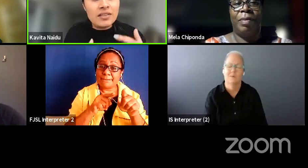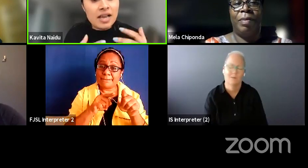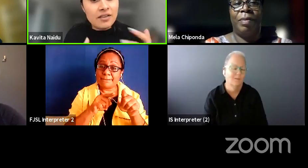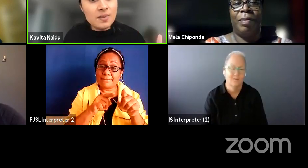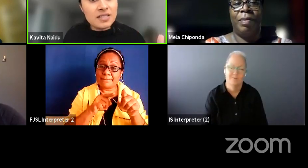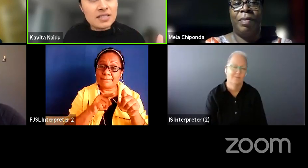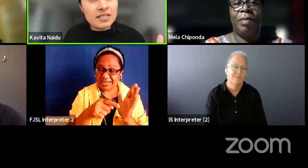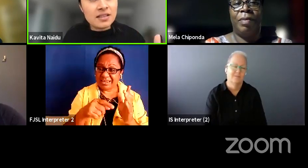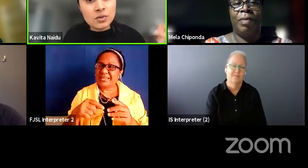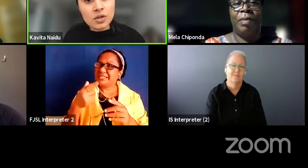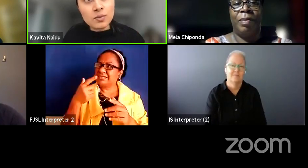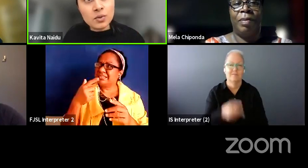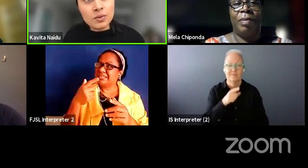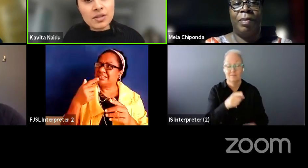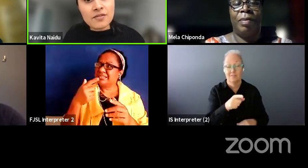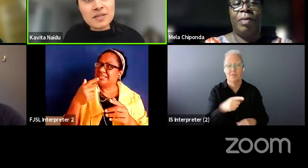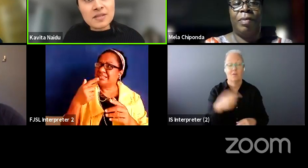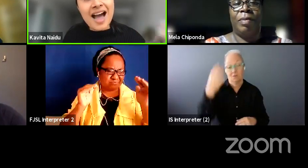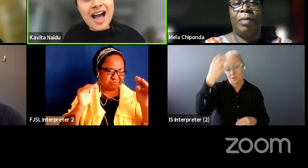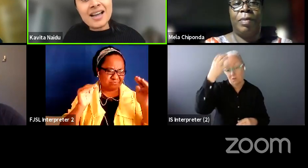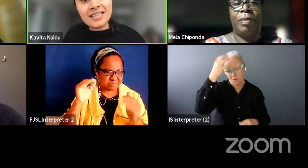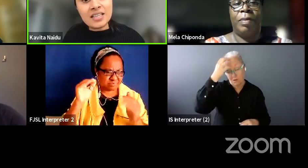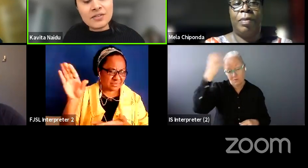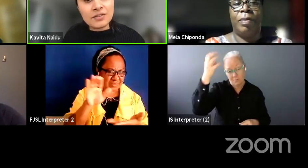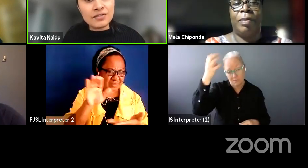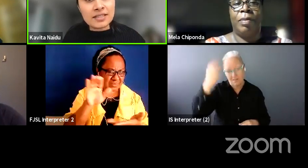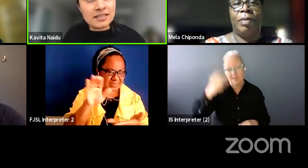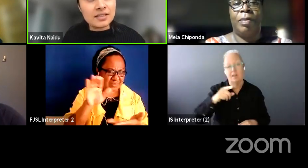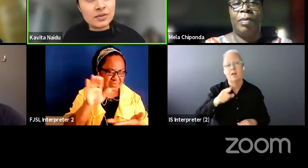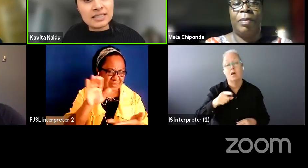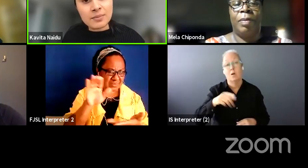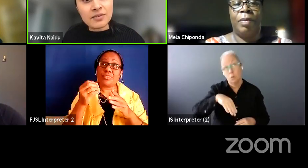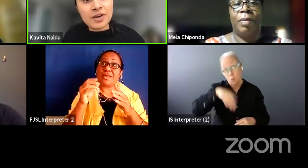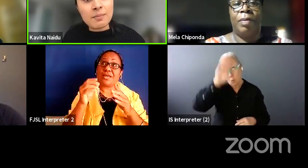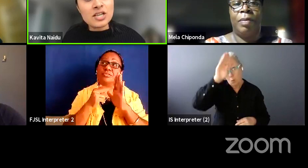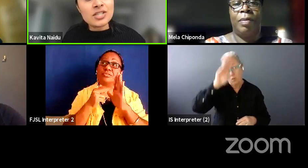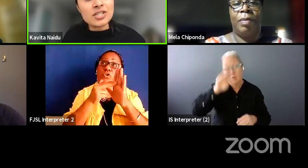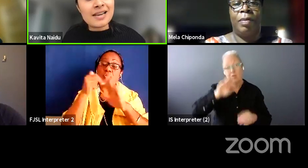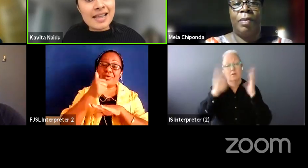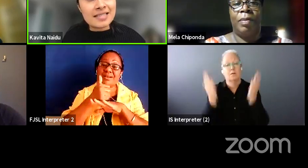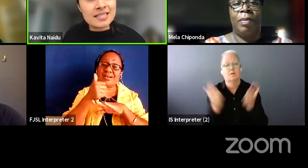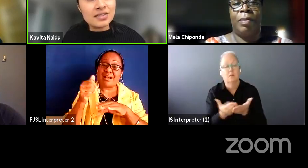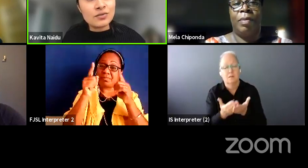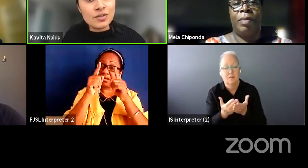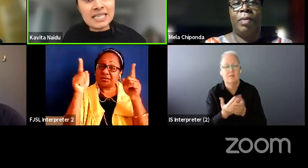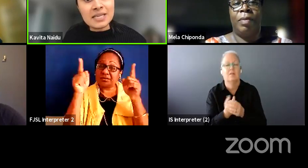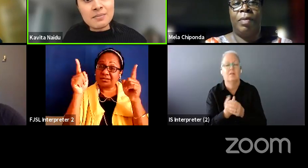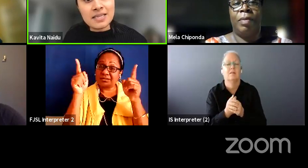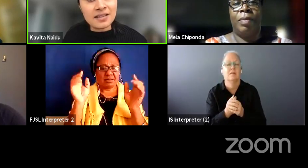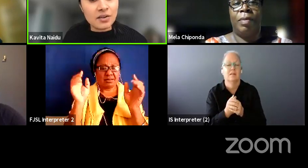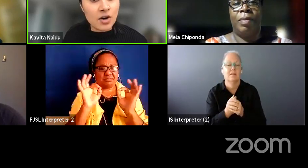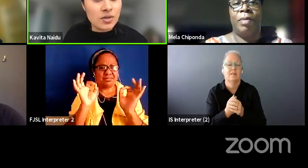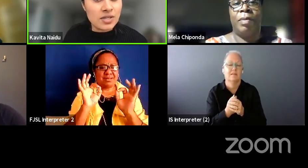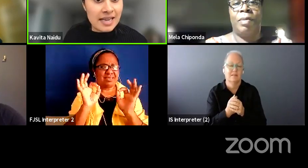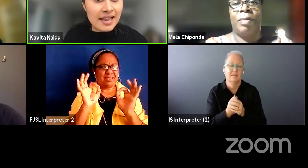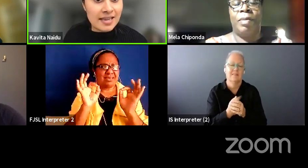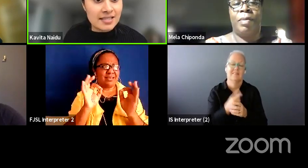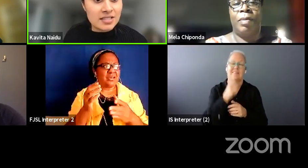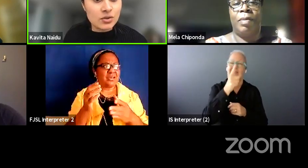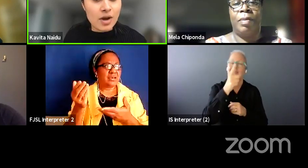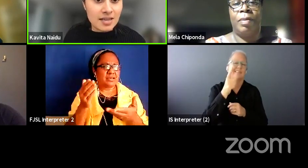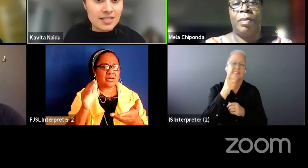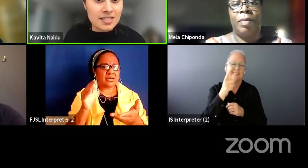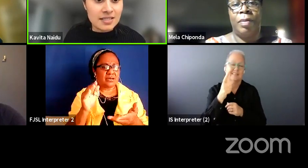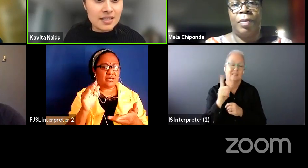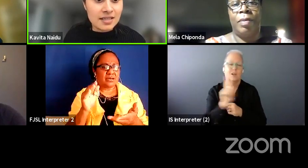know, the governments, the global north governments aren't even funding the Green Climate Fund, much less really meeting their ODAs